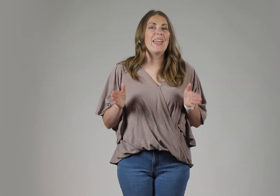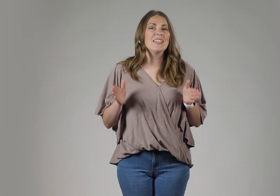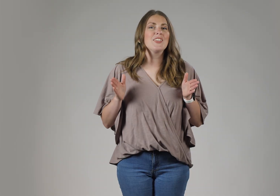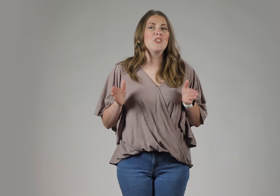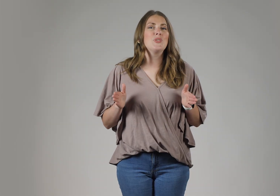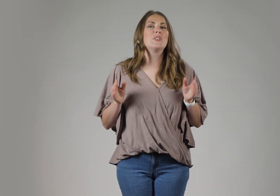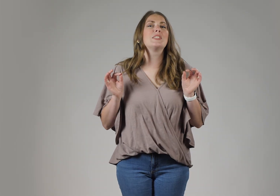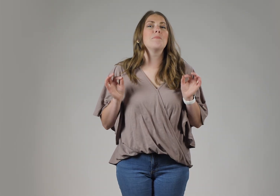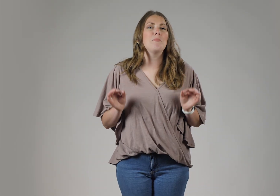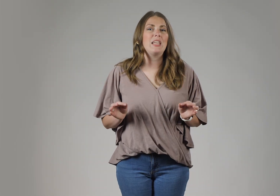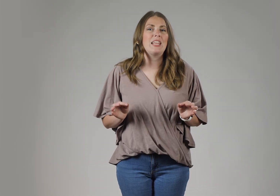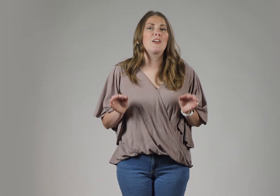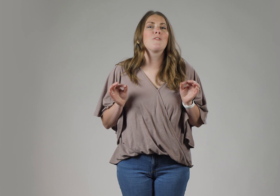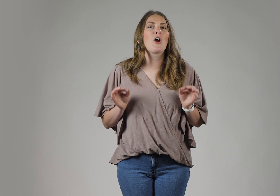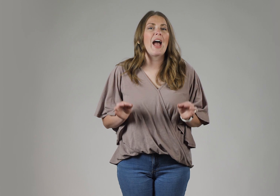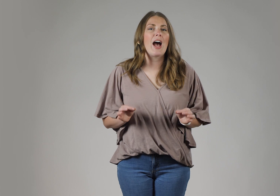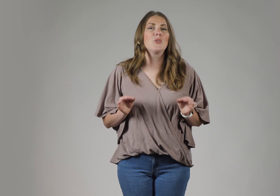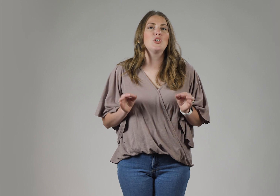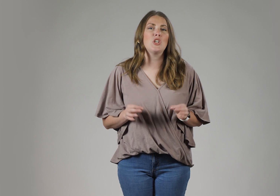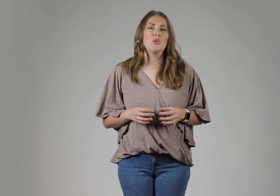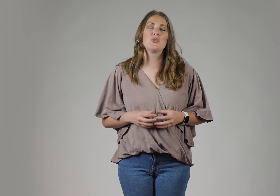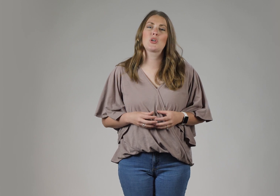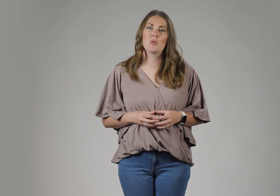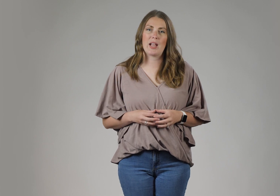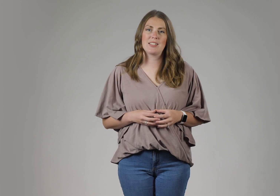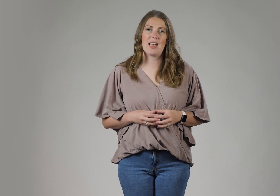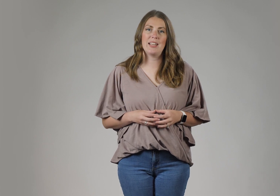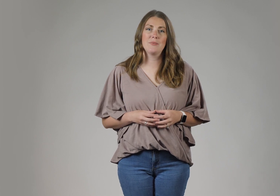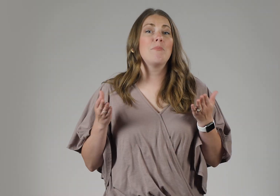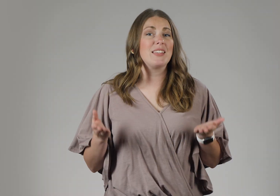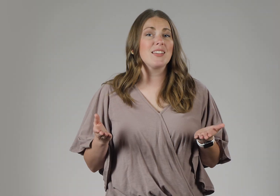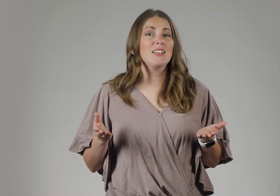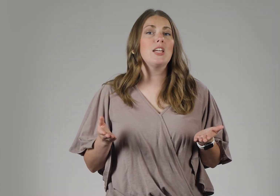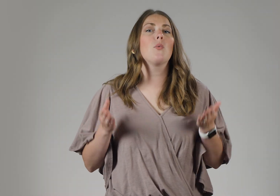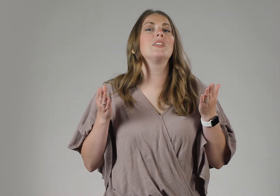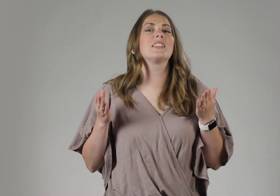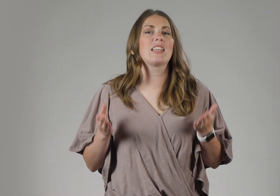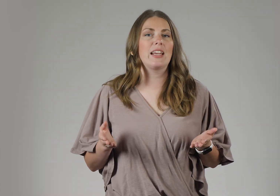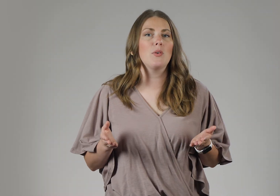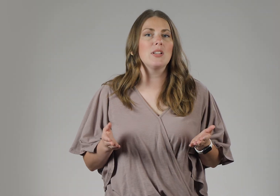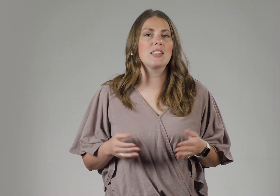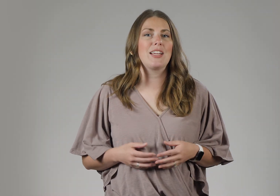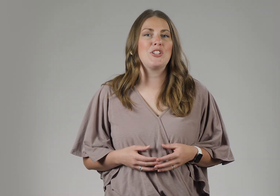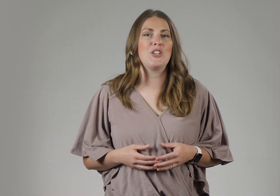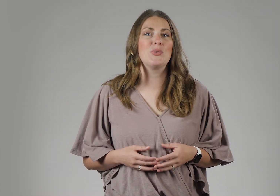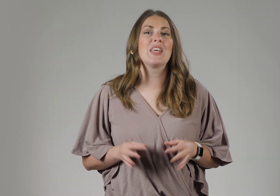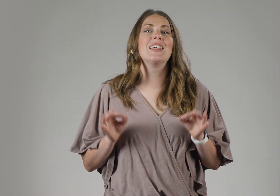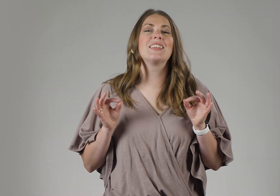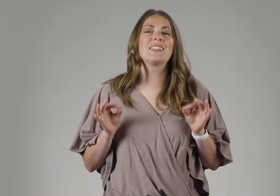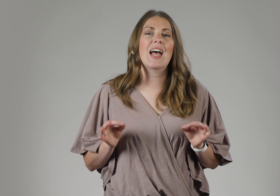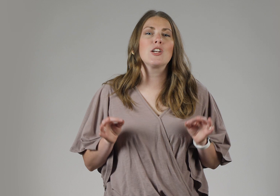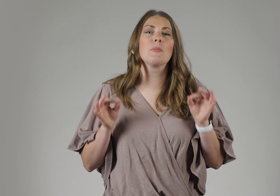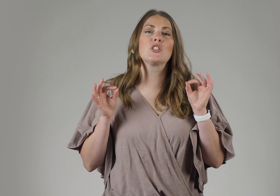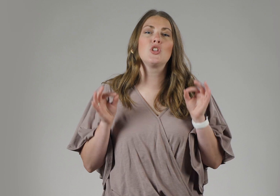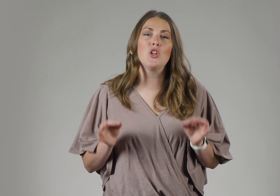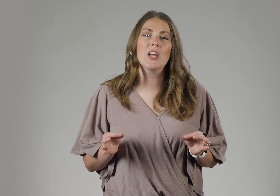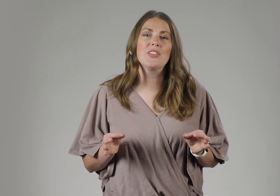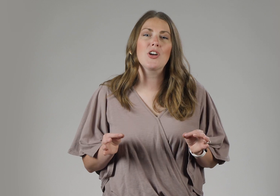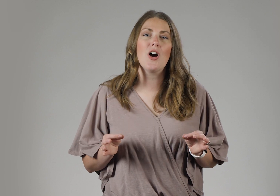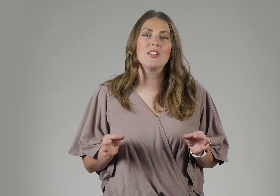ASL uses meaning for how to use the correct sign. Basically, when deciding what sign to use, the signer must look at the